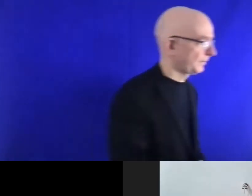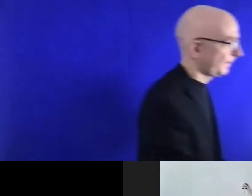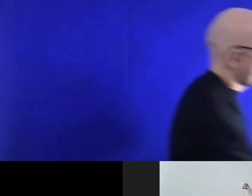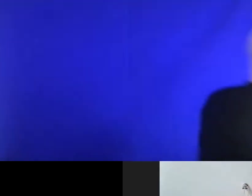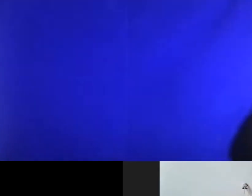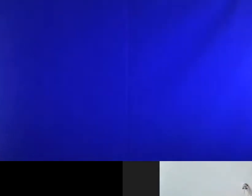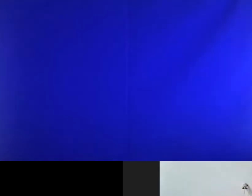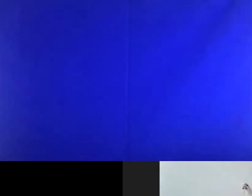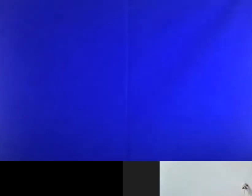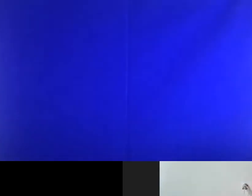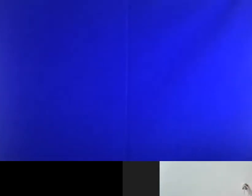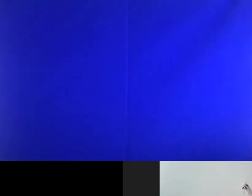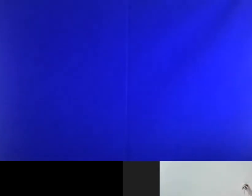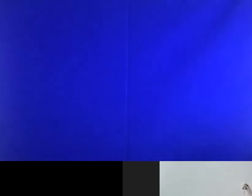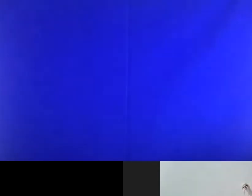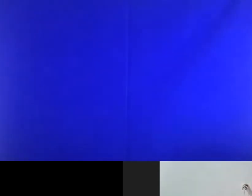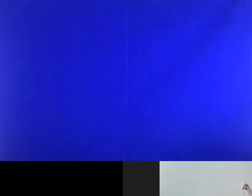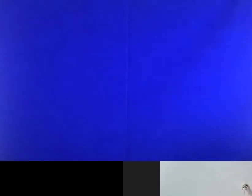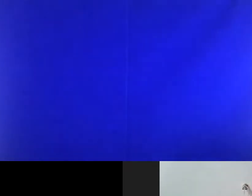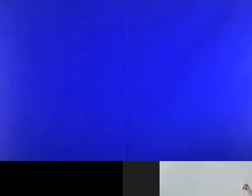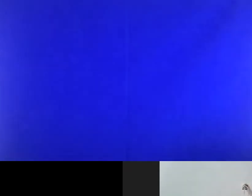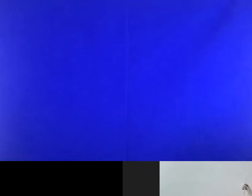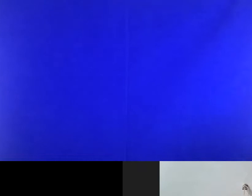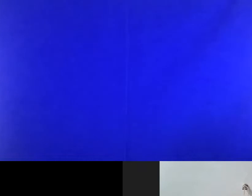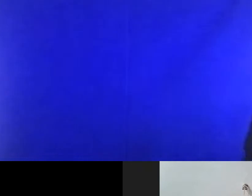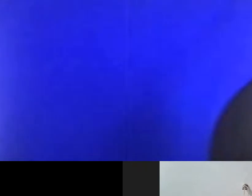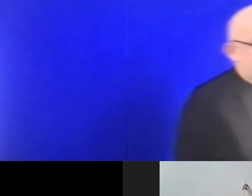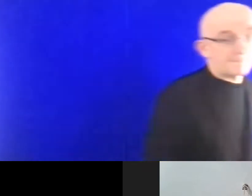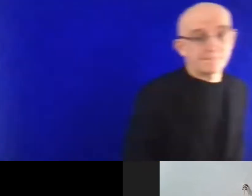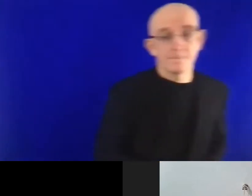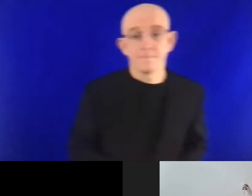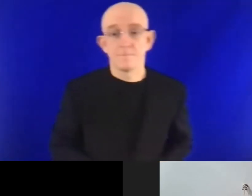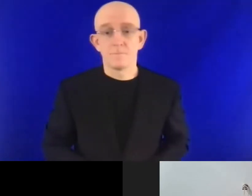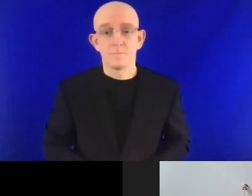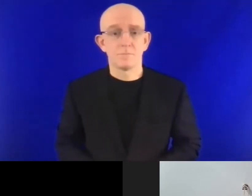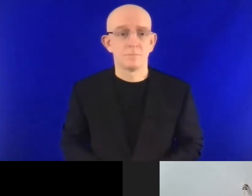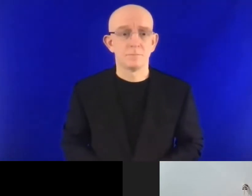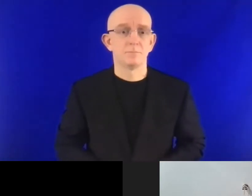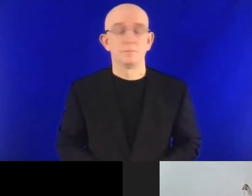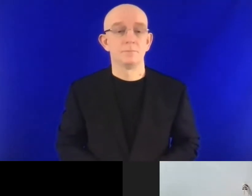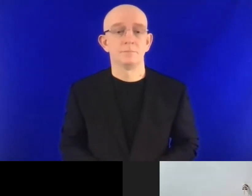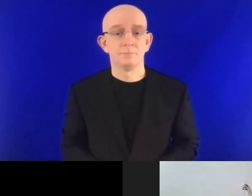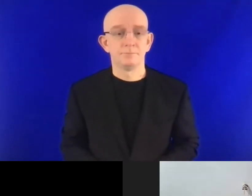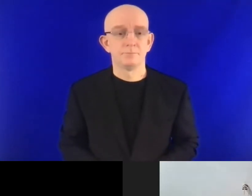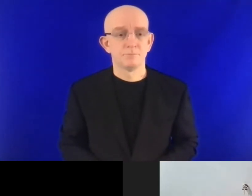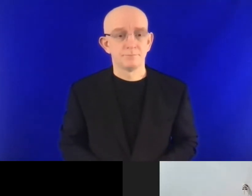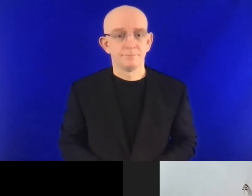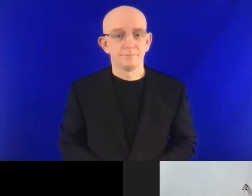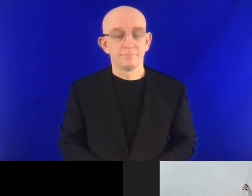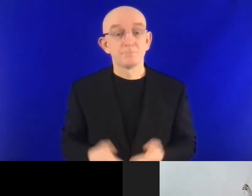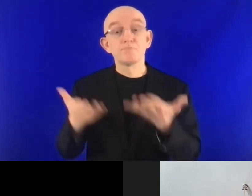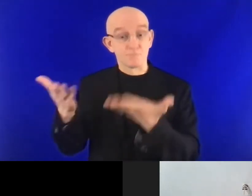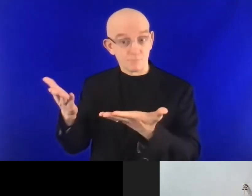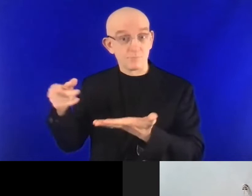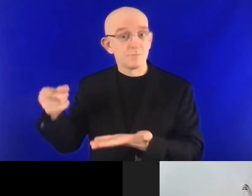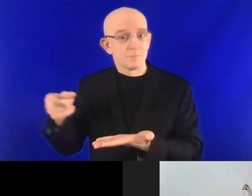have to help me to do my chores and go to different parts of university. I have to